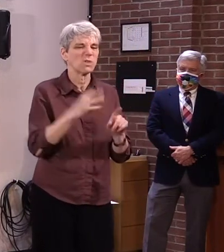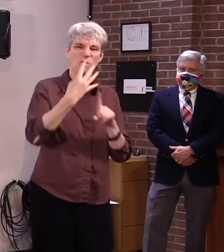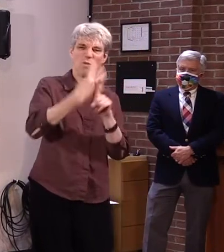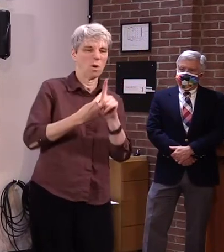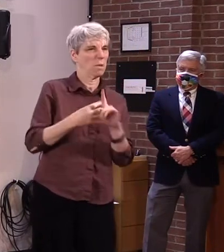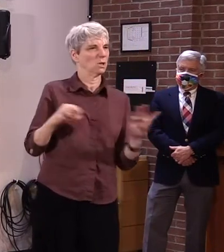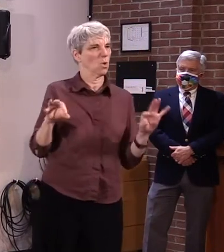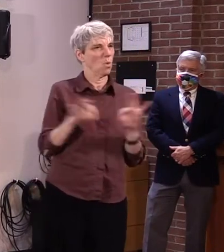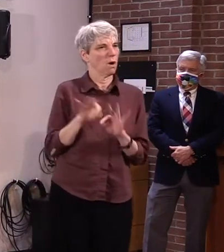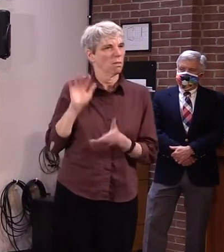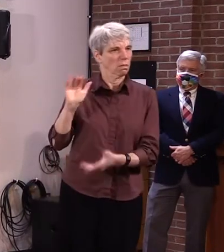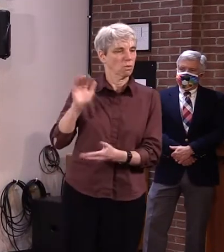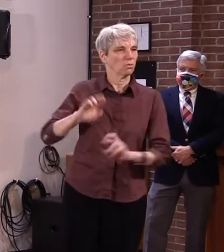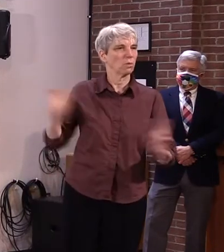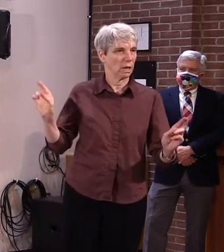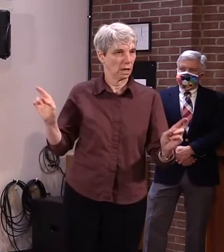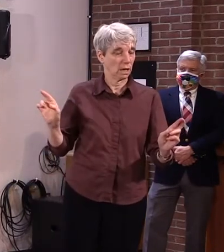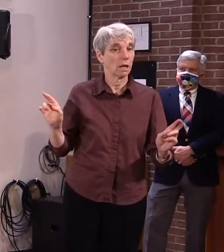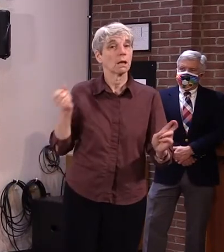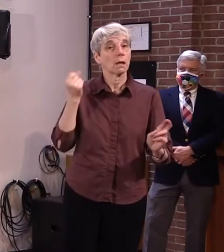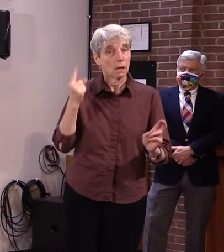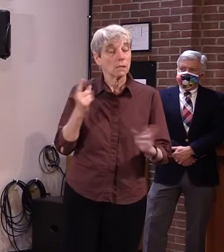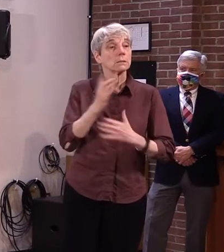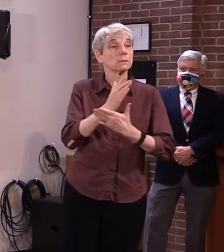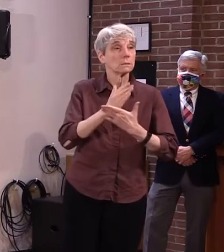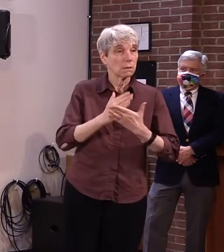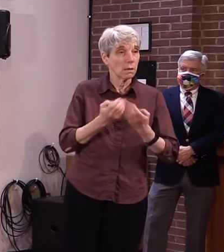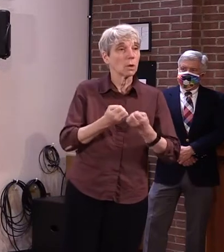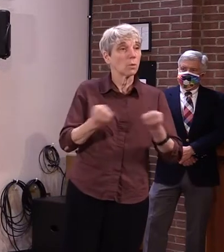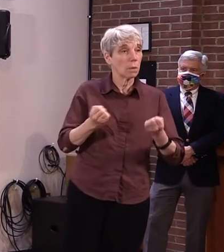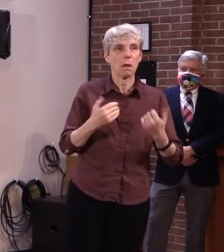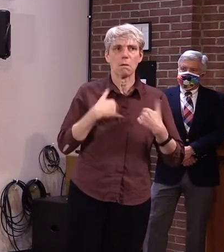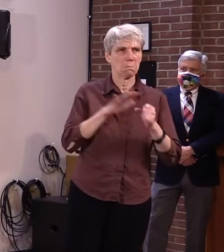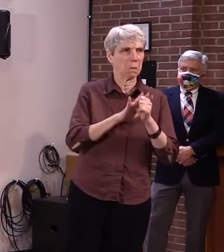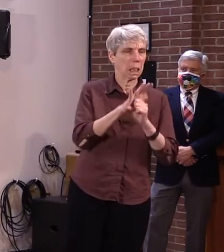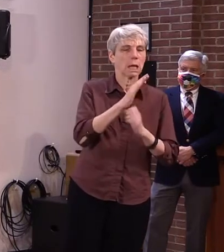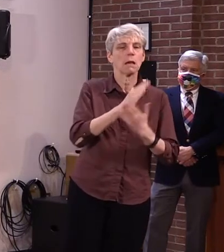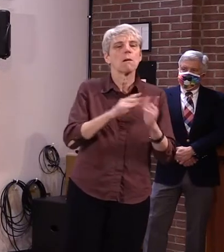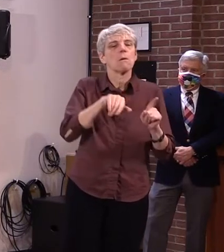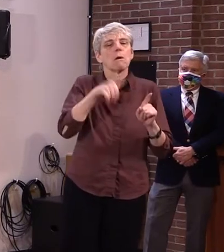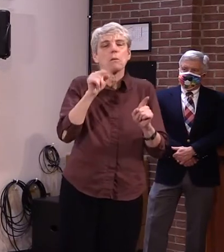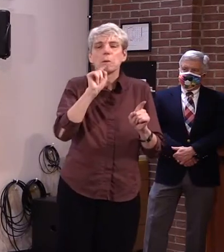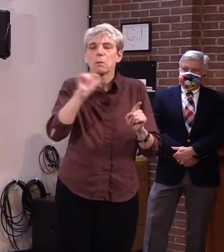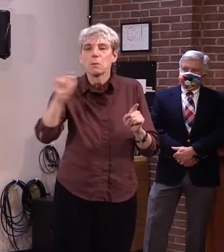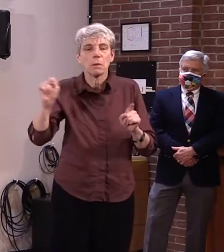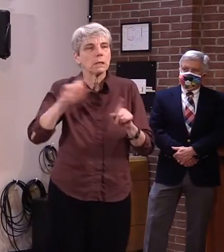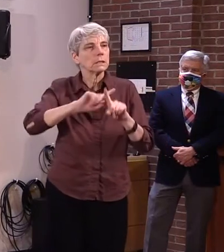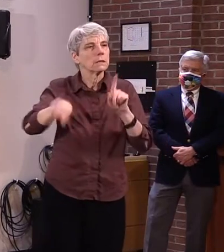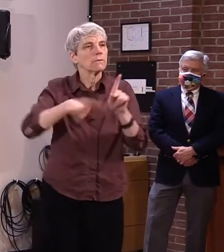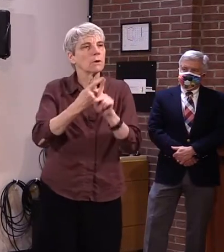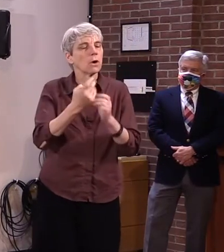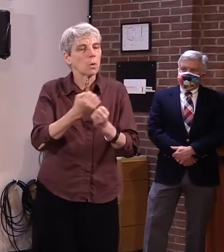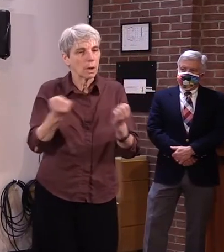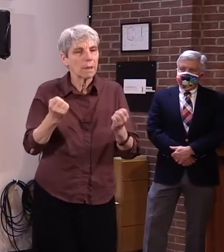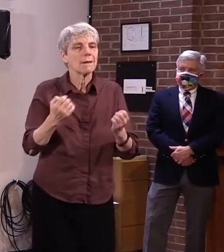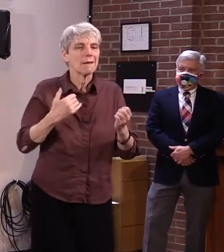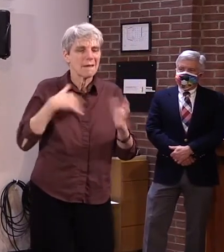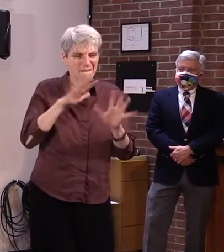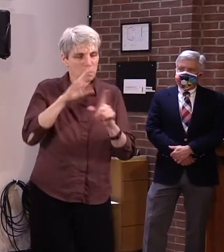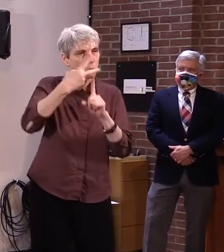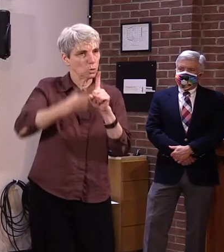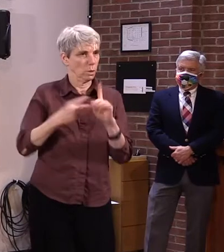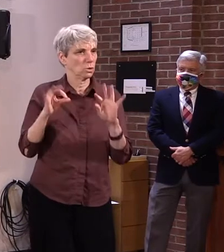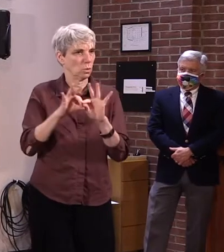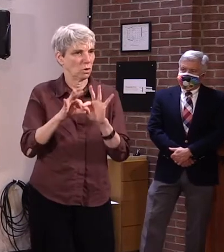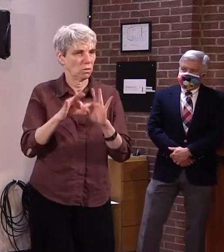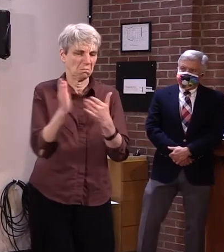good shape on the overall target. For others, we're approaching the target, the base target of 60 days. But there are